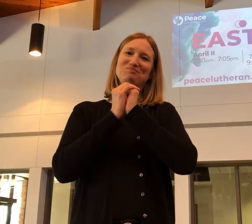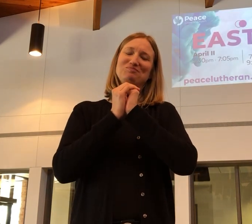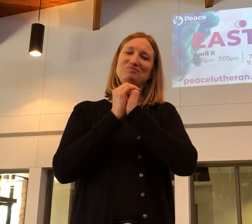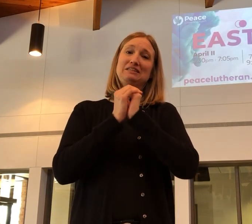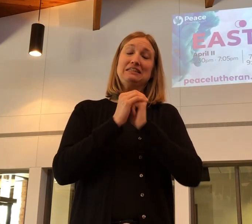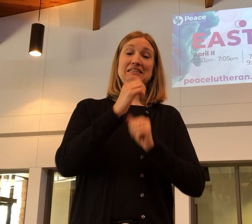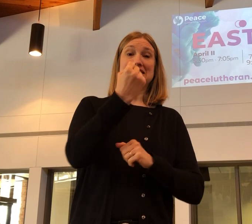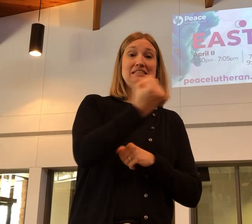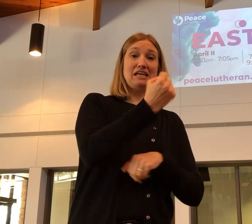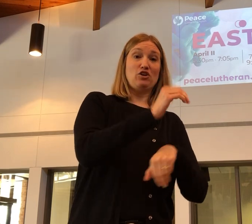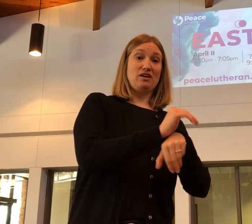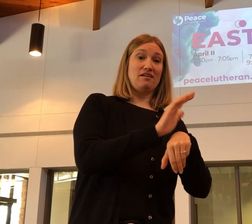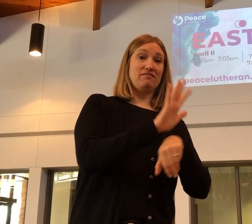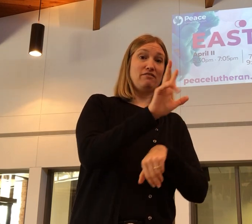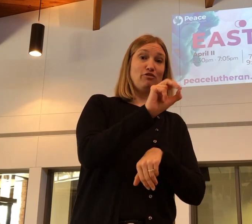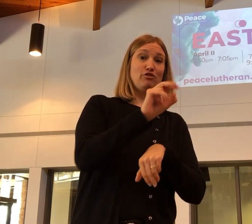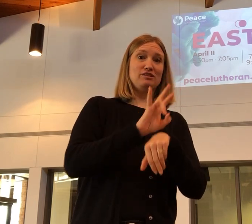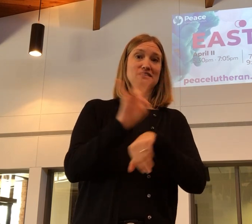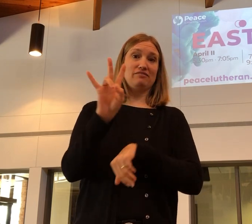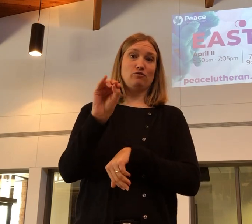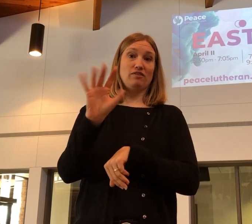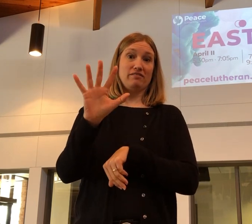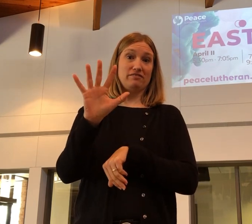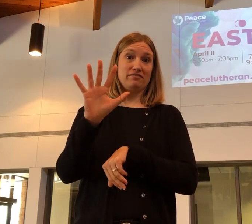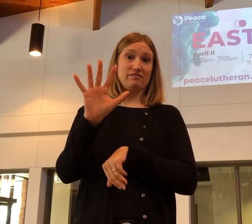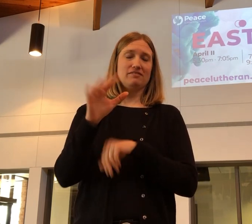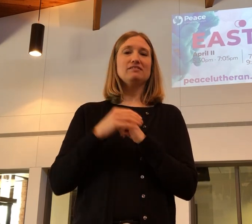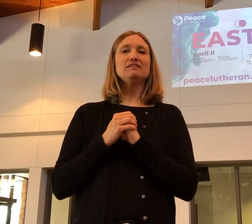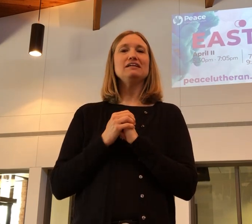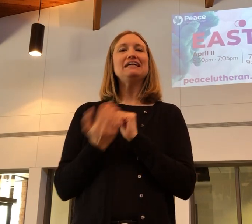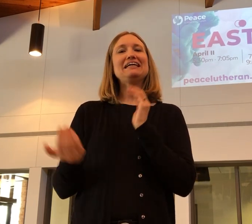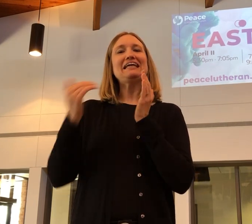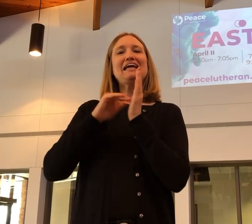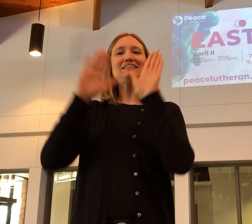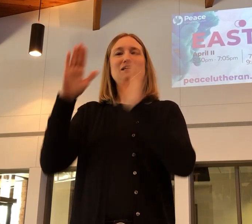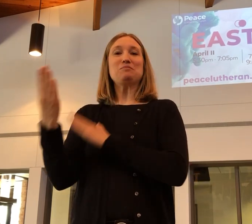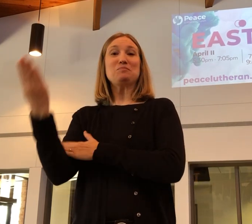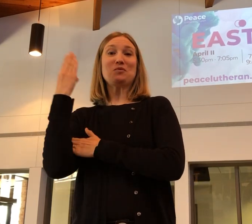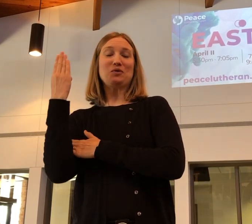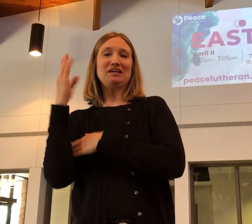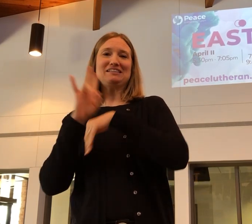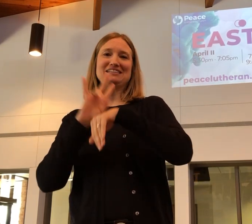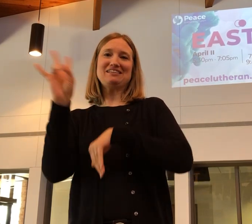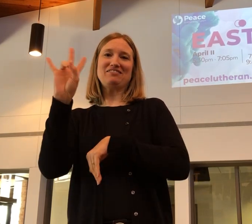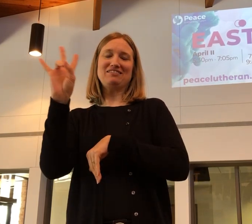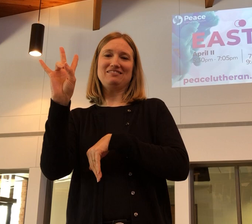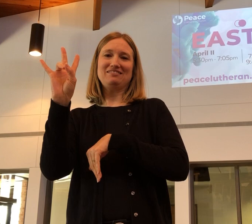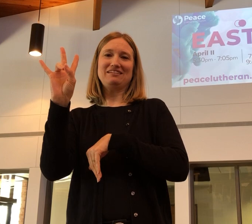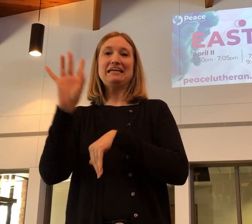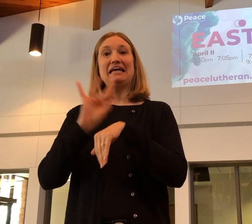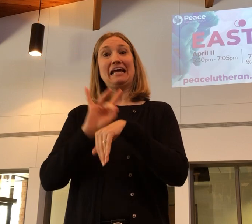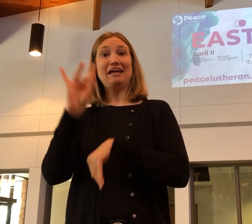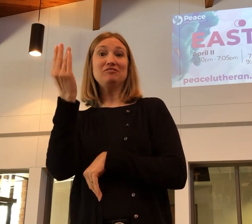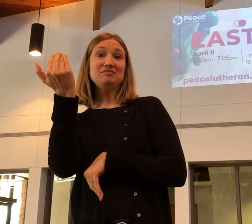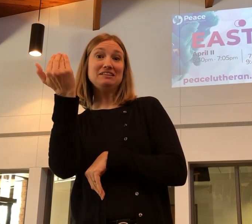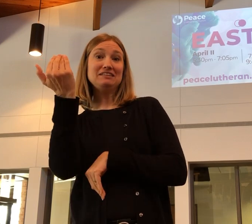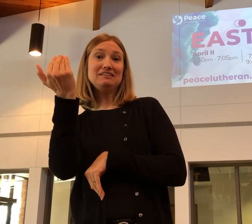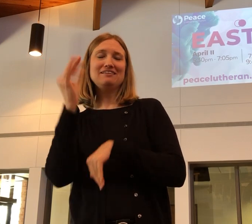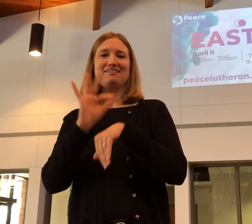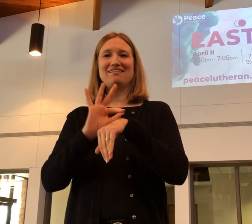times are Saturday evening, 5:30 and 7:05, and then again on Sunday morning at 7 o'clock,